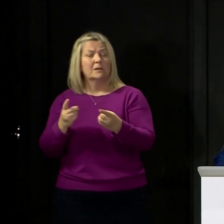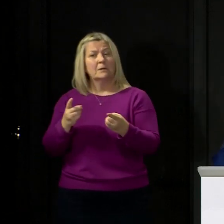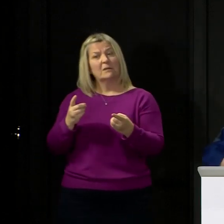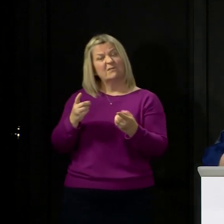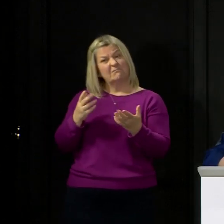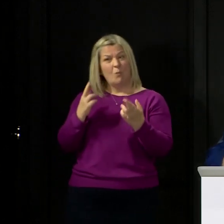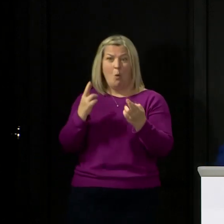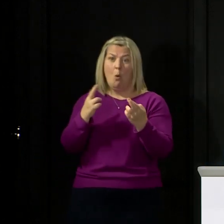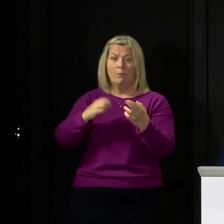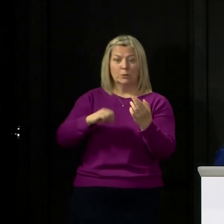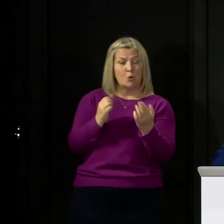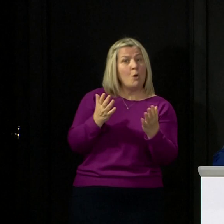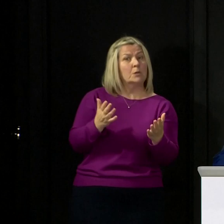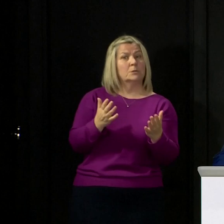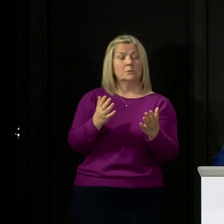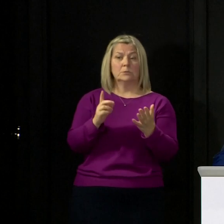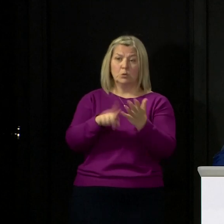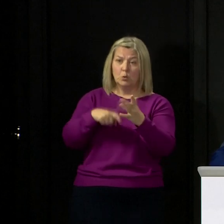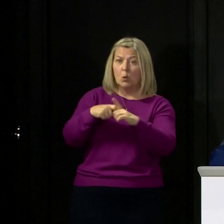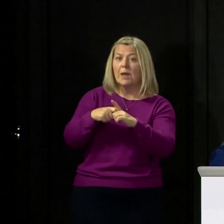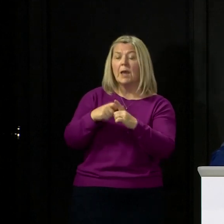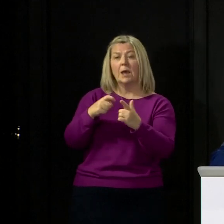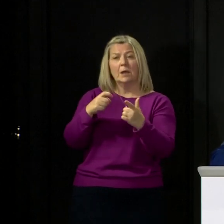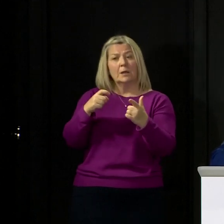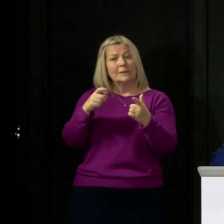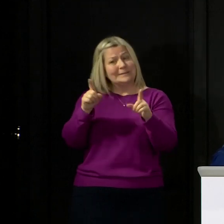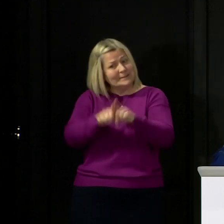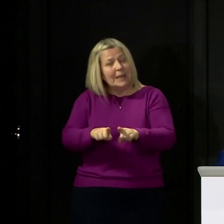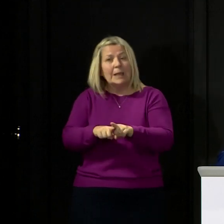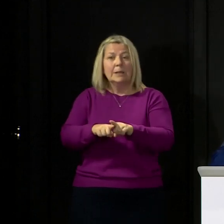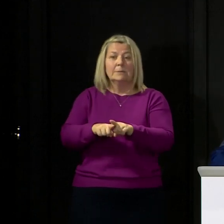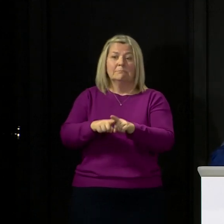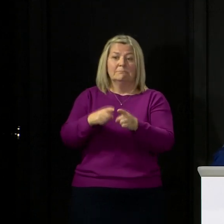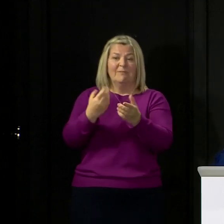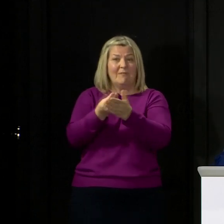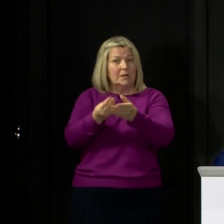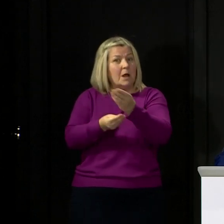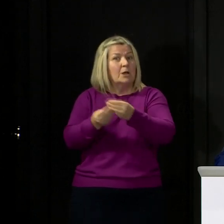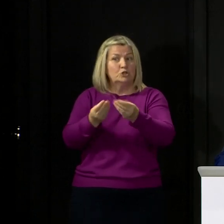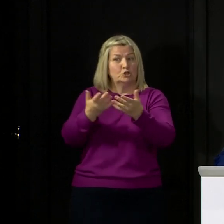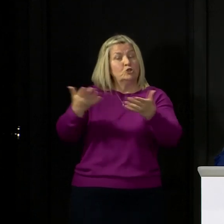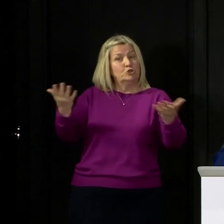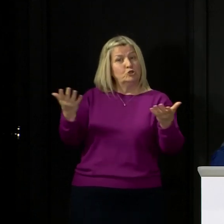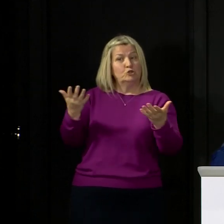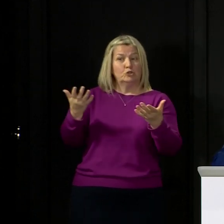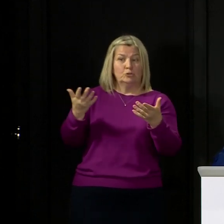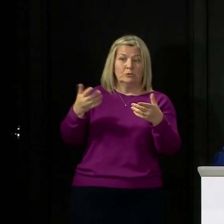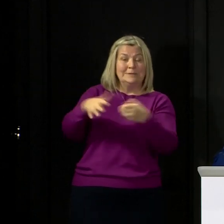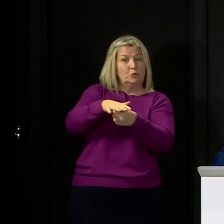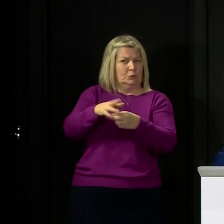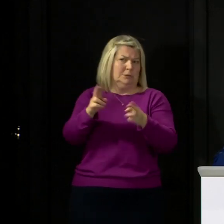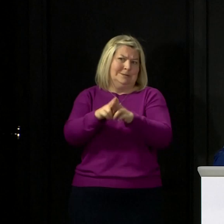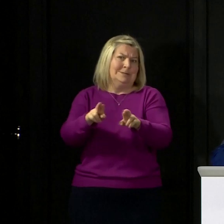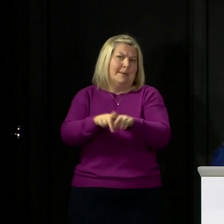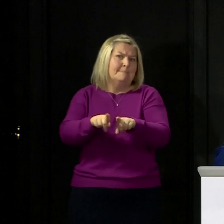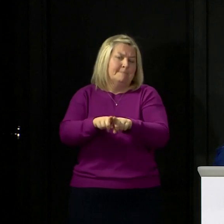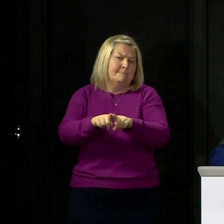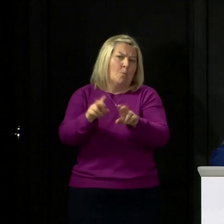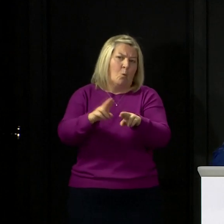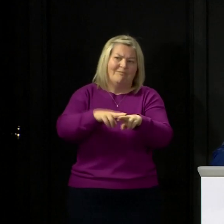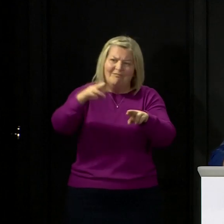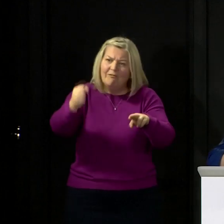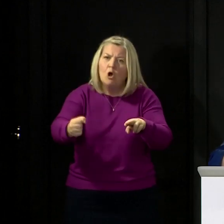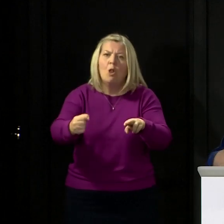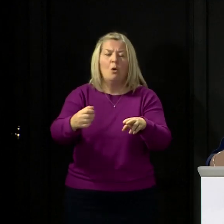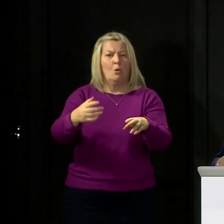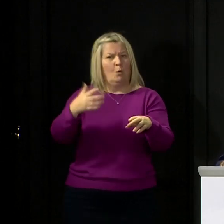as necessary, not just in Scotland, but across the UK. And I think there is a recognition on the part of the Treasury that we shouldn't have cliff